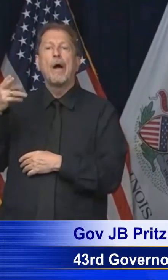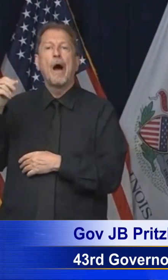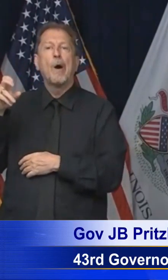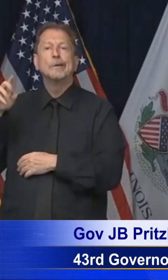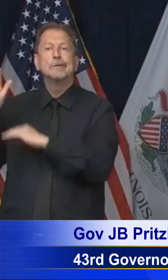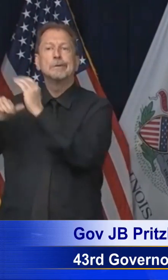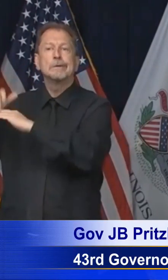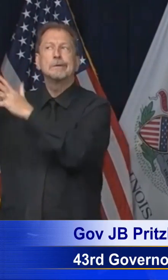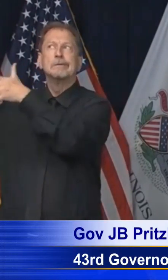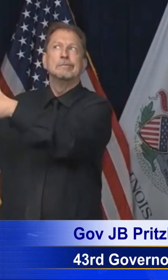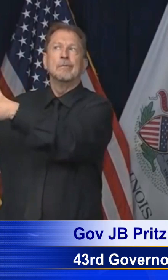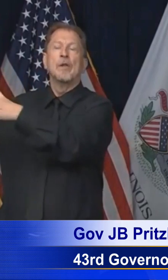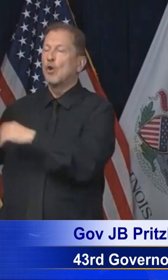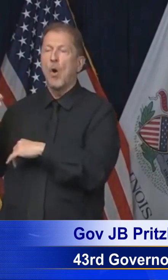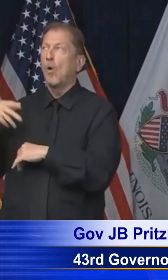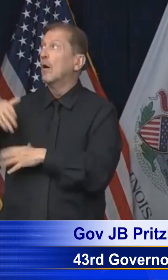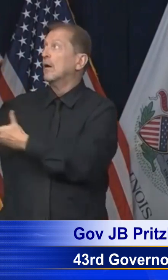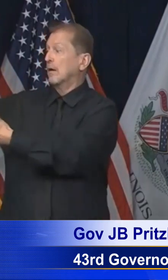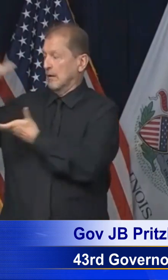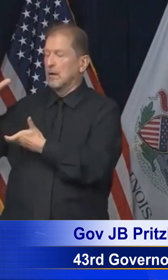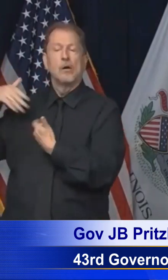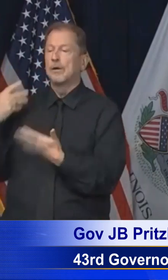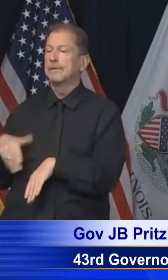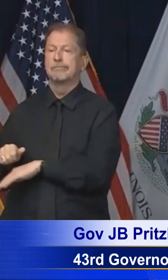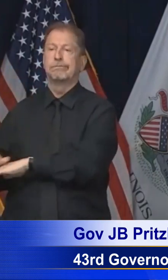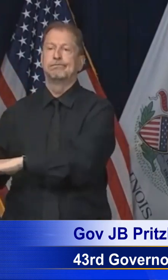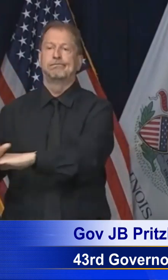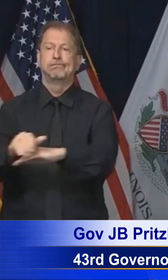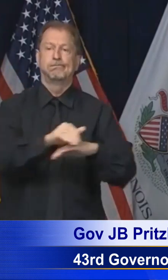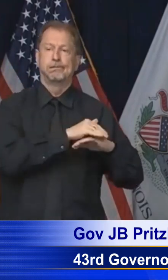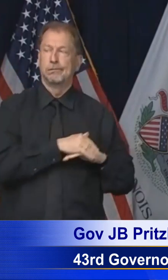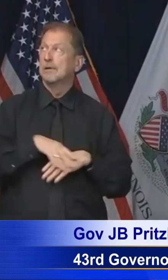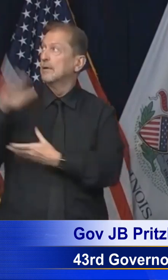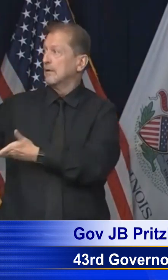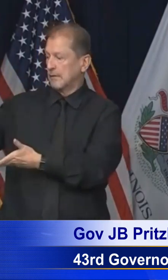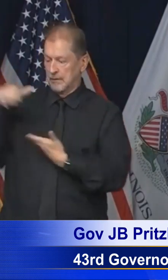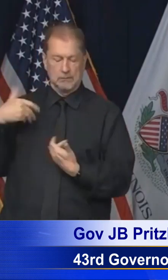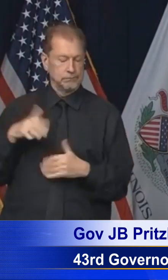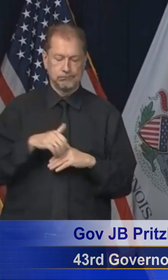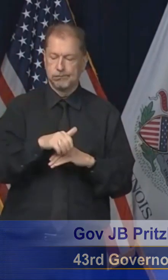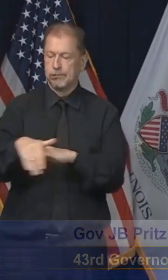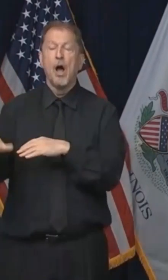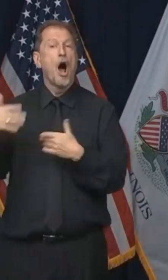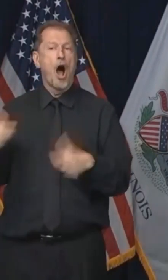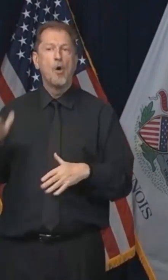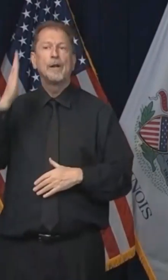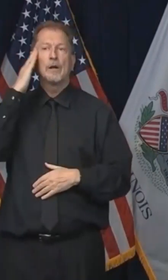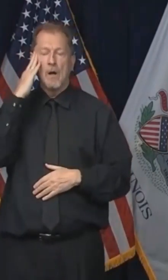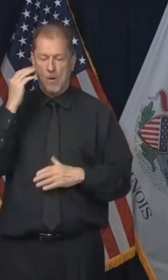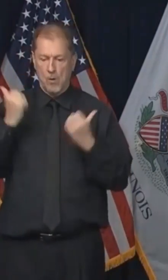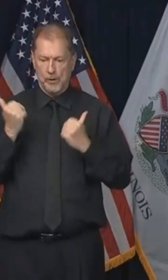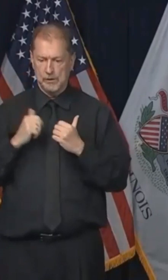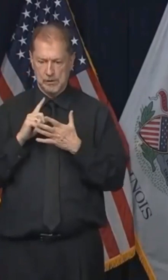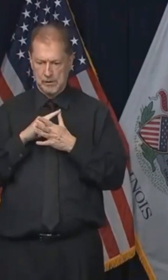And the answer is, we're shipping out everything we're getting. We know exactly where we need to ship these goods